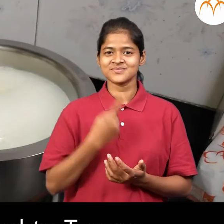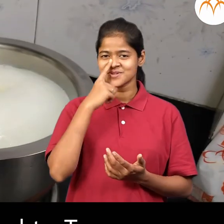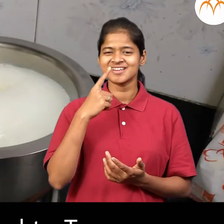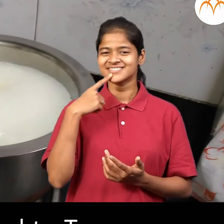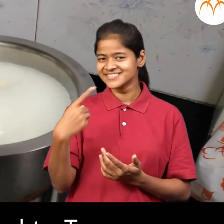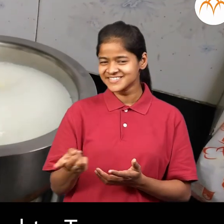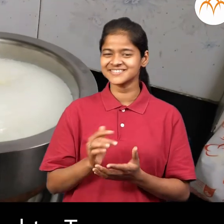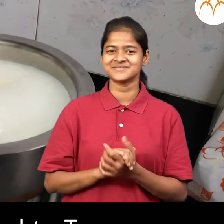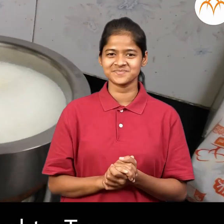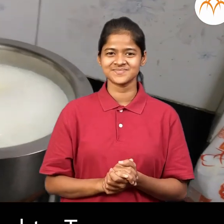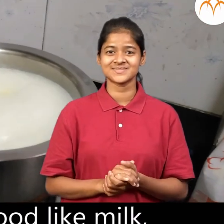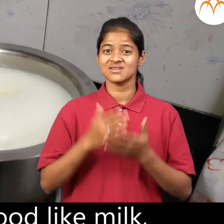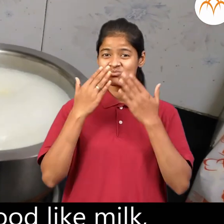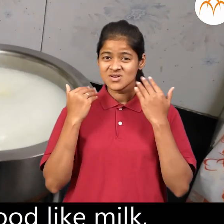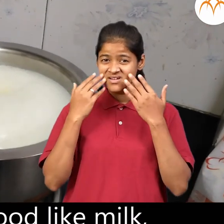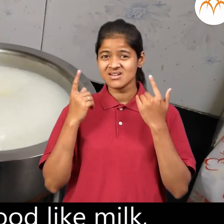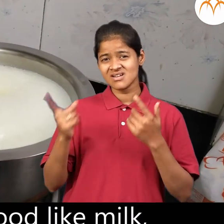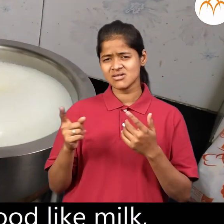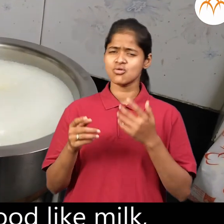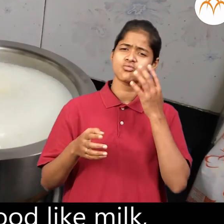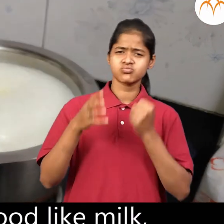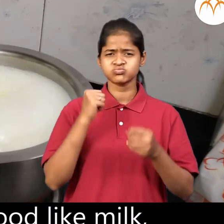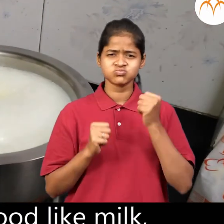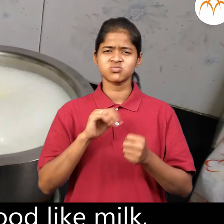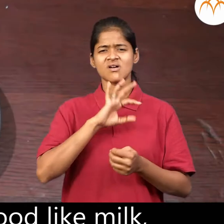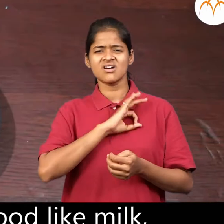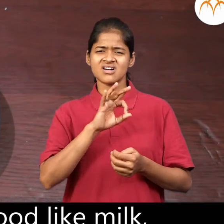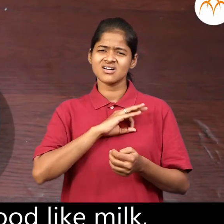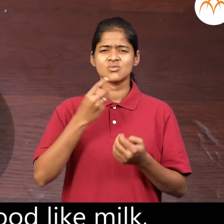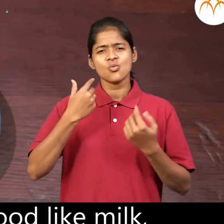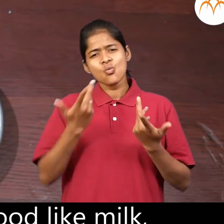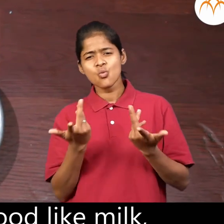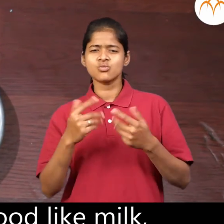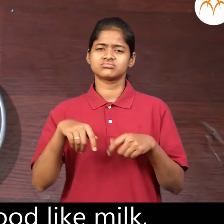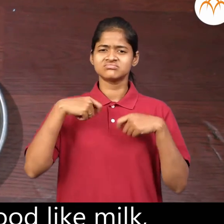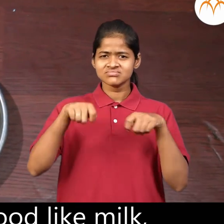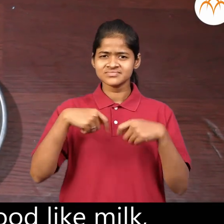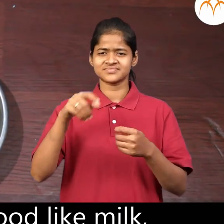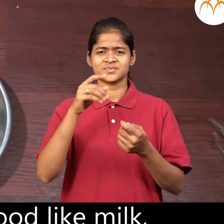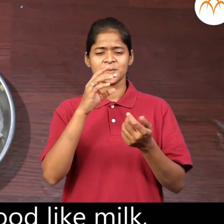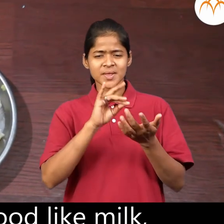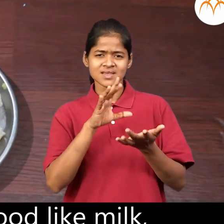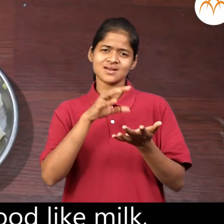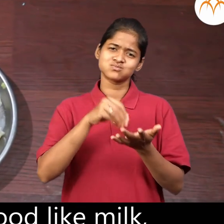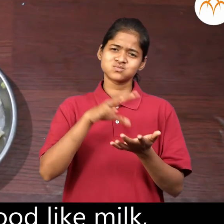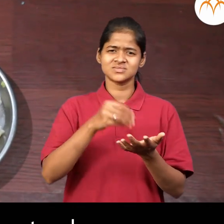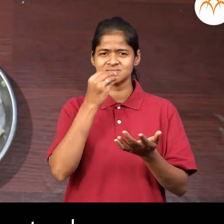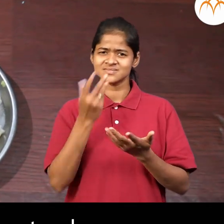explained to Tanaya, cats only like food like milk, milk rice or milk chapati. They